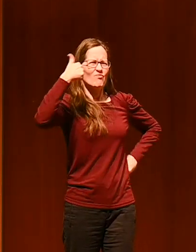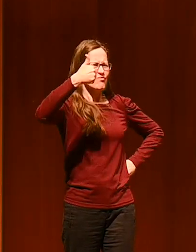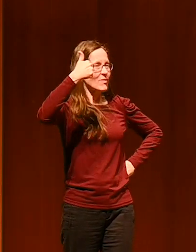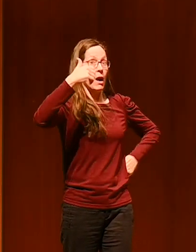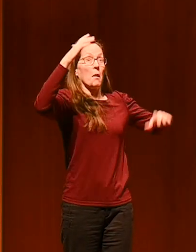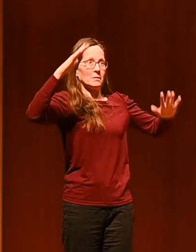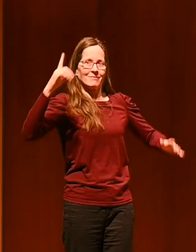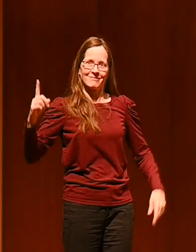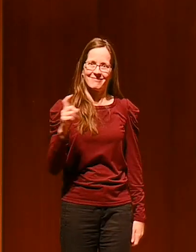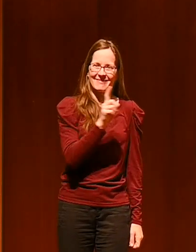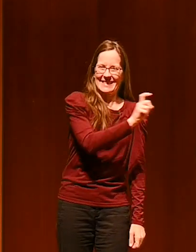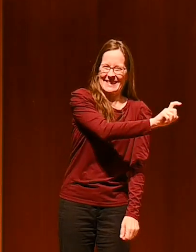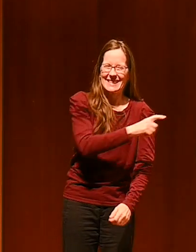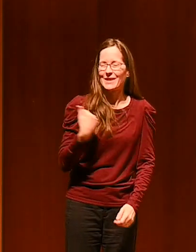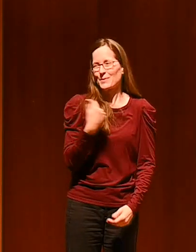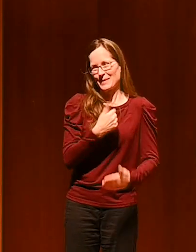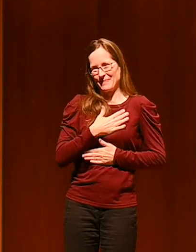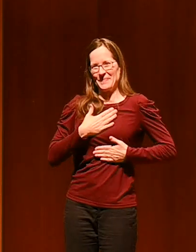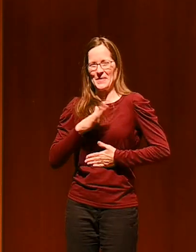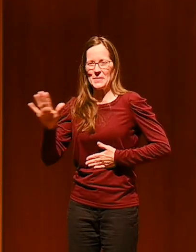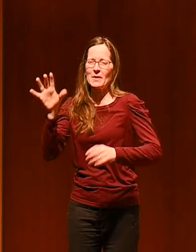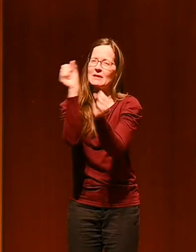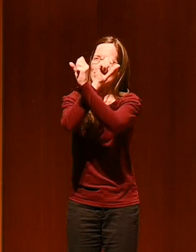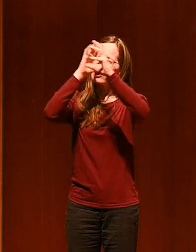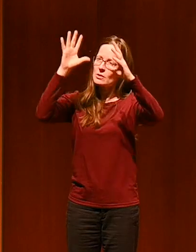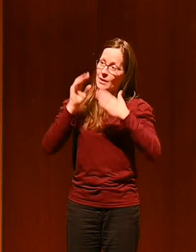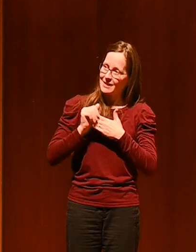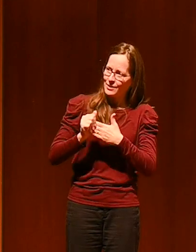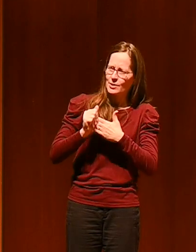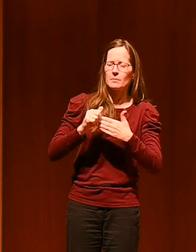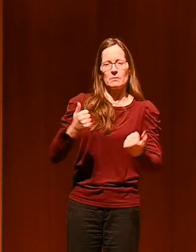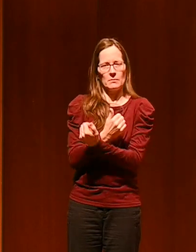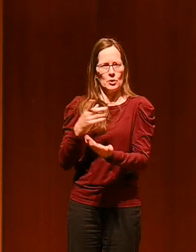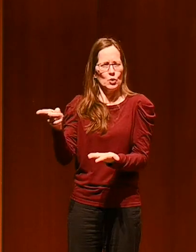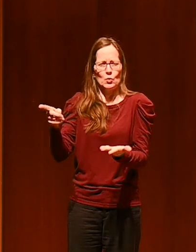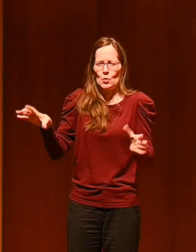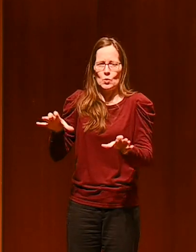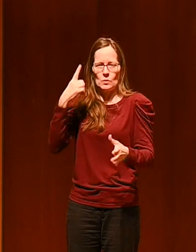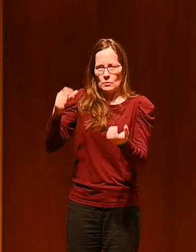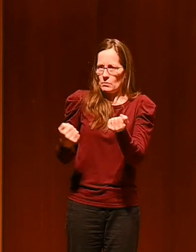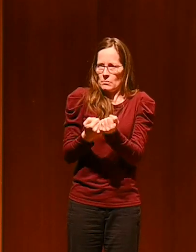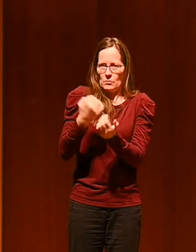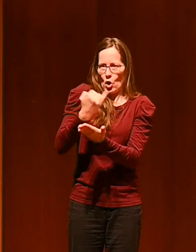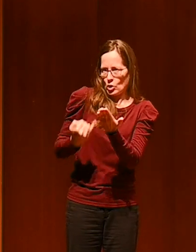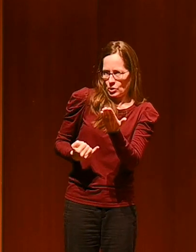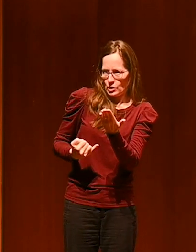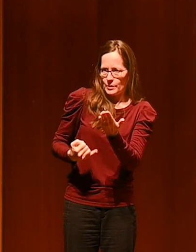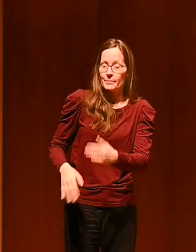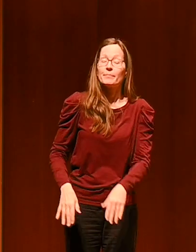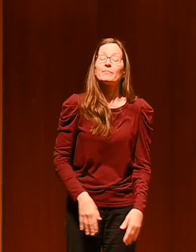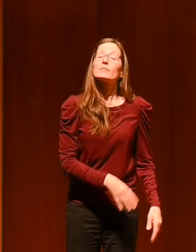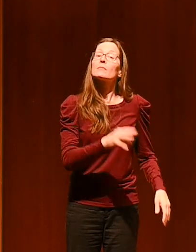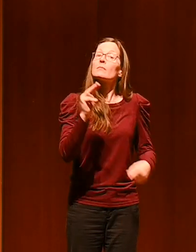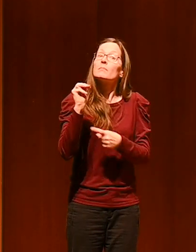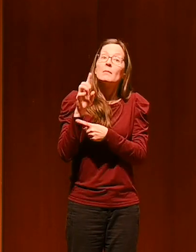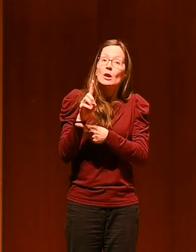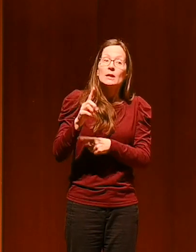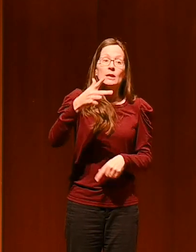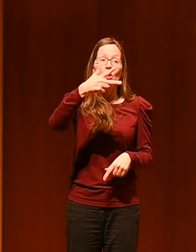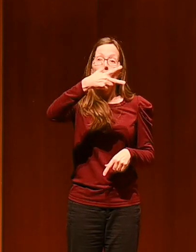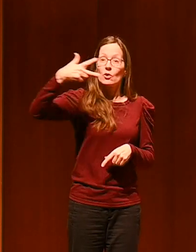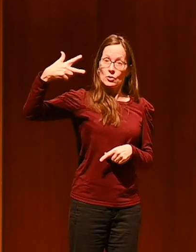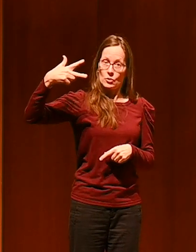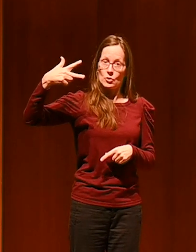But thank you. We appreciate your vision and your leadership and all that you do for the arts. Speaking of leaders in the arts, Maryland ranks 3rd in the nation in